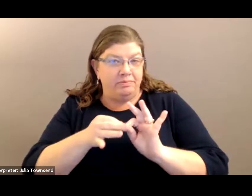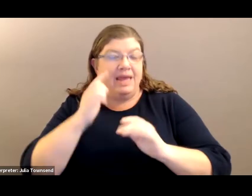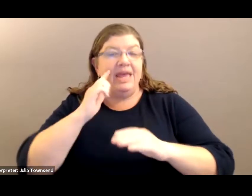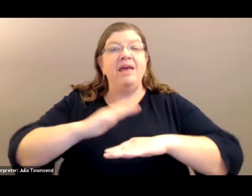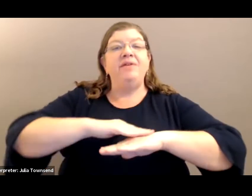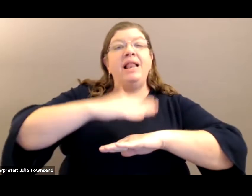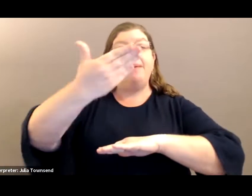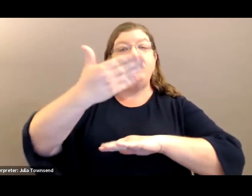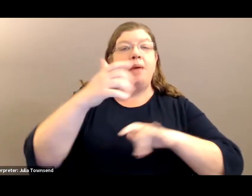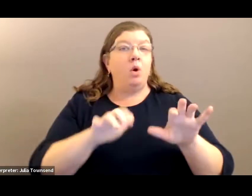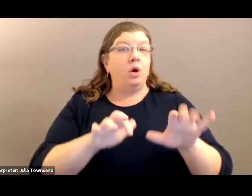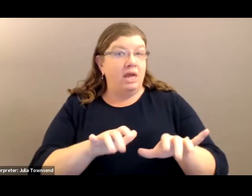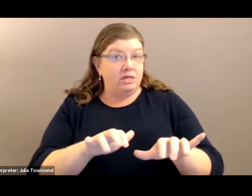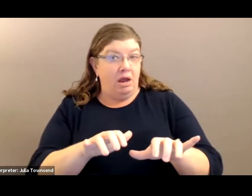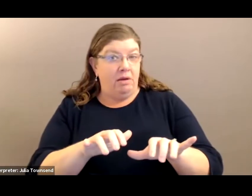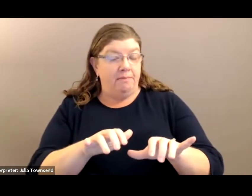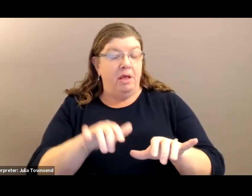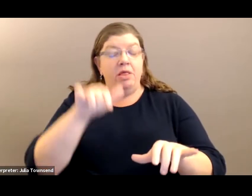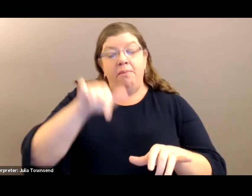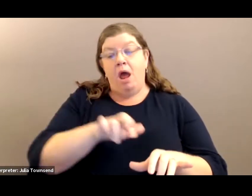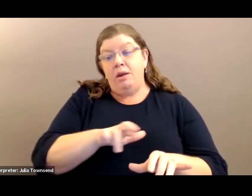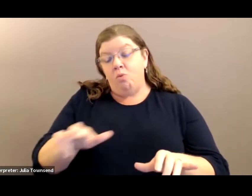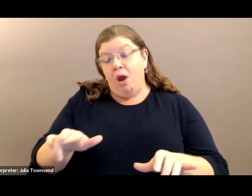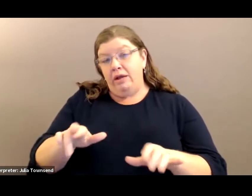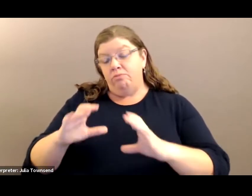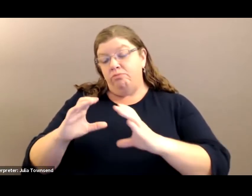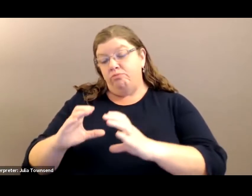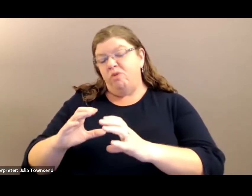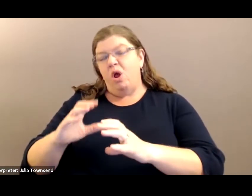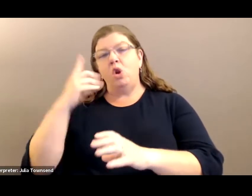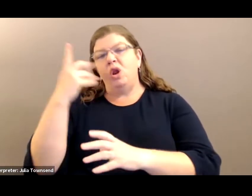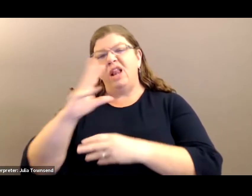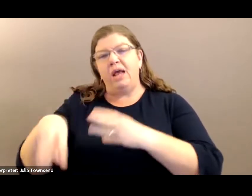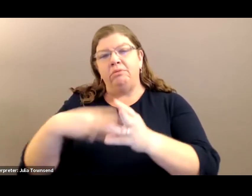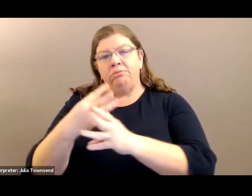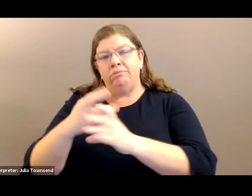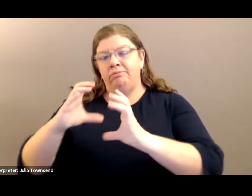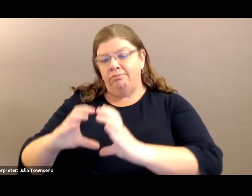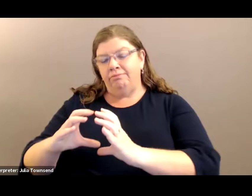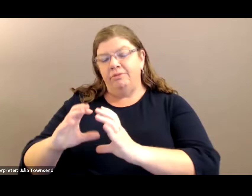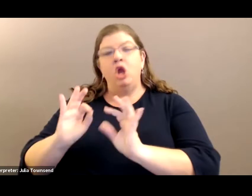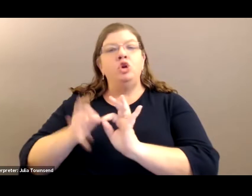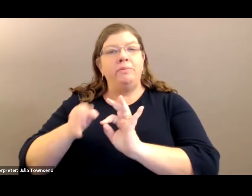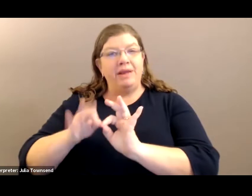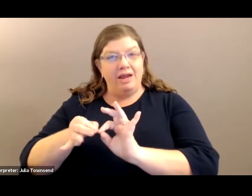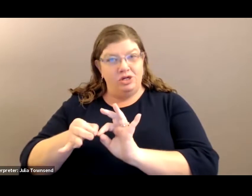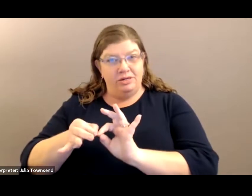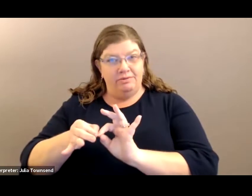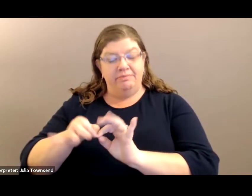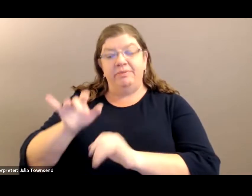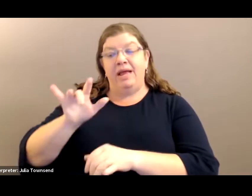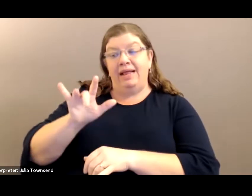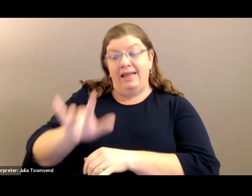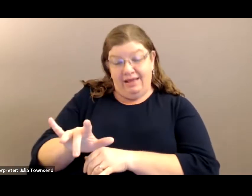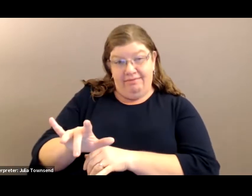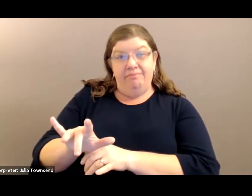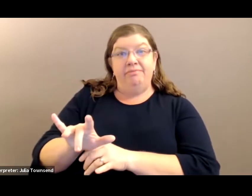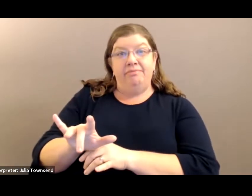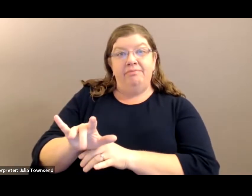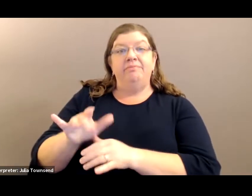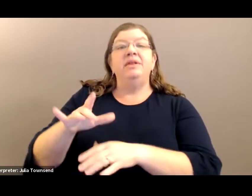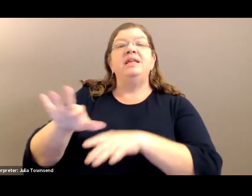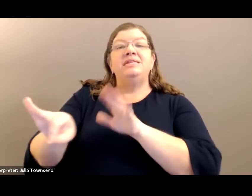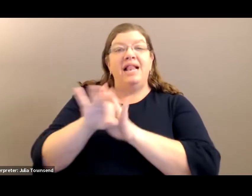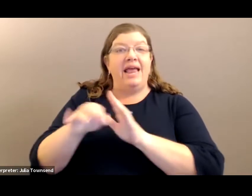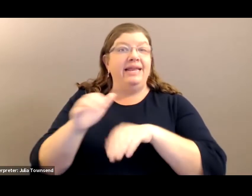or a desktop, at the bottom right of your screen, you will see a globe icon that says interpretation. Please click on the globe now and